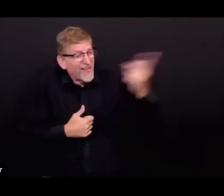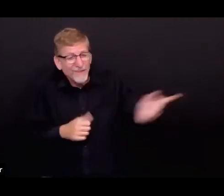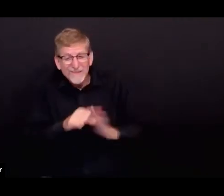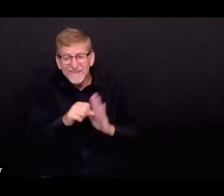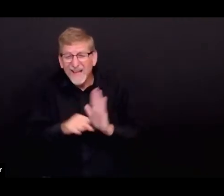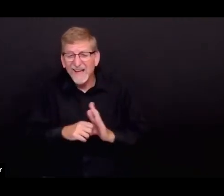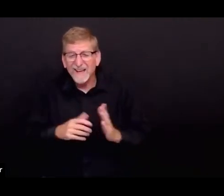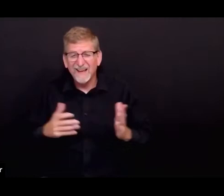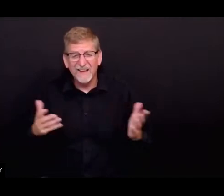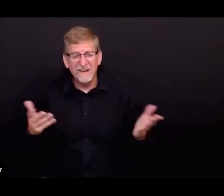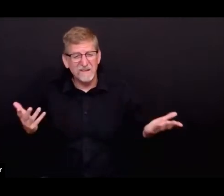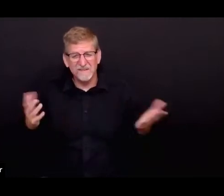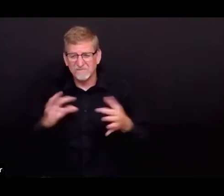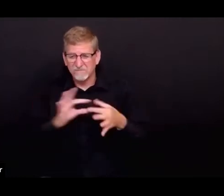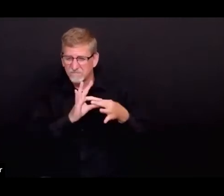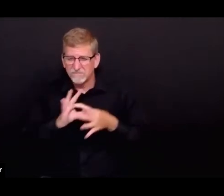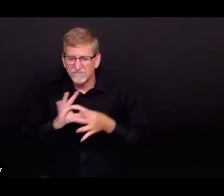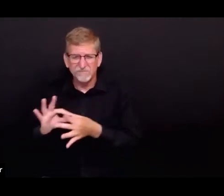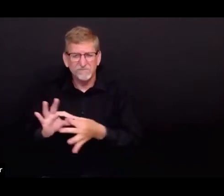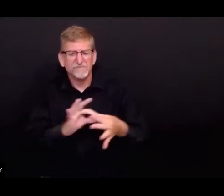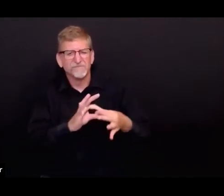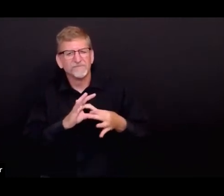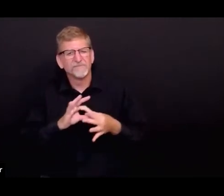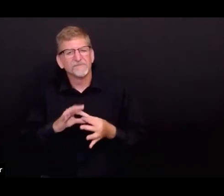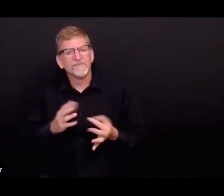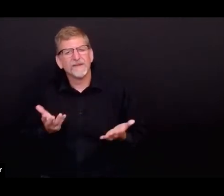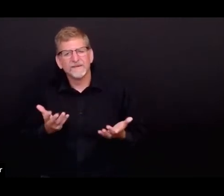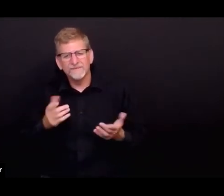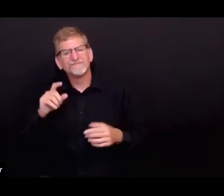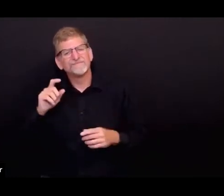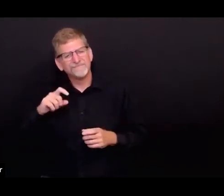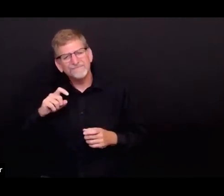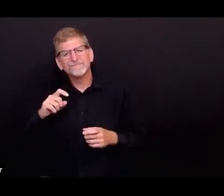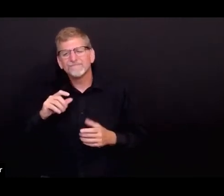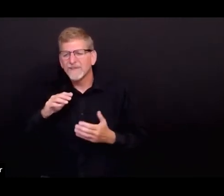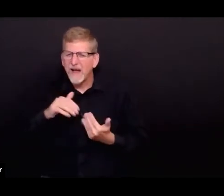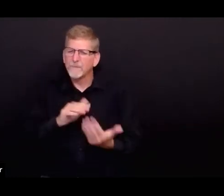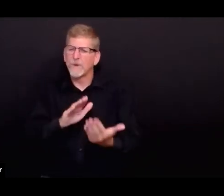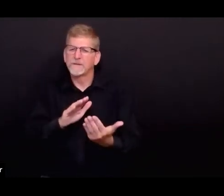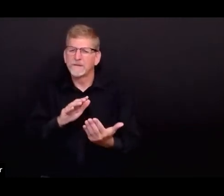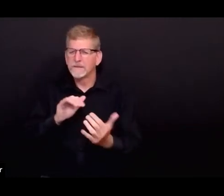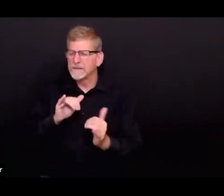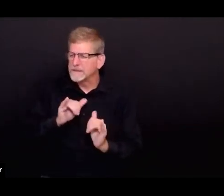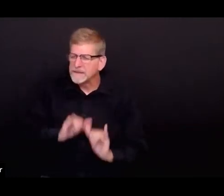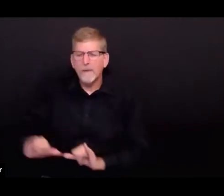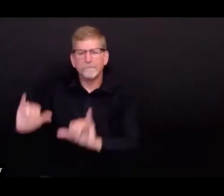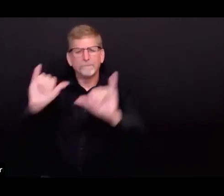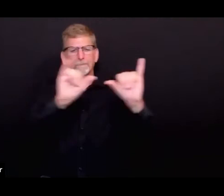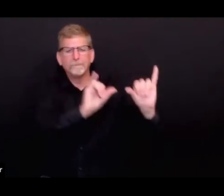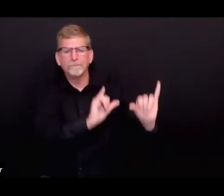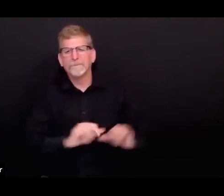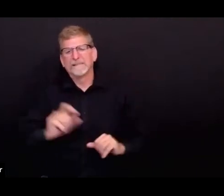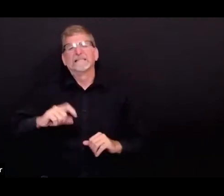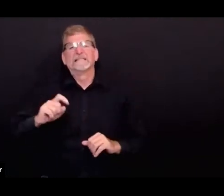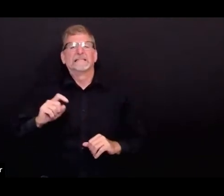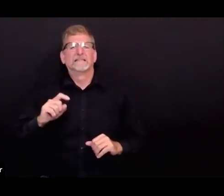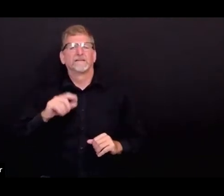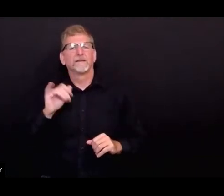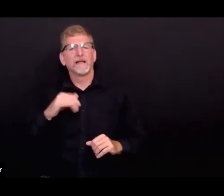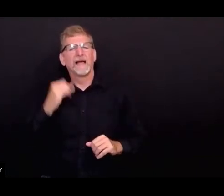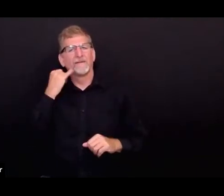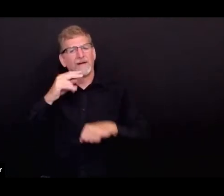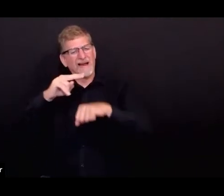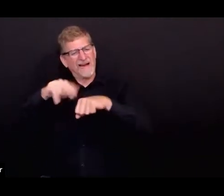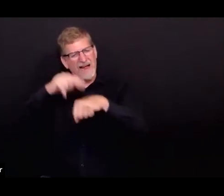at a minimum, a regional strategy, and I think ideally a national strategy. I'll turn it back to you guys on the rural issue on